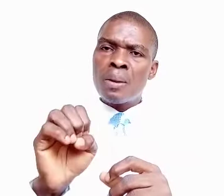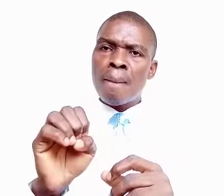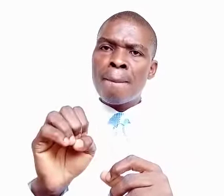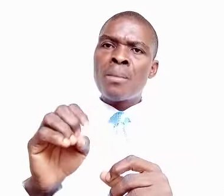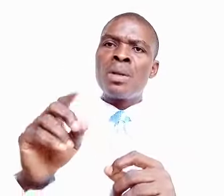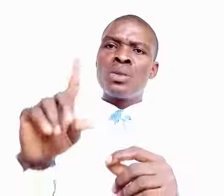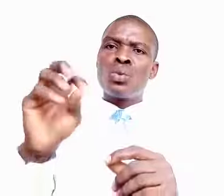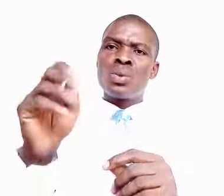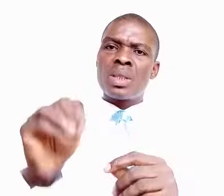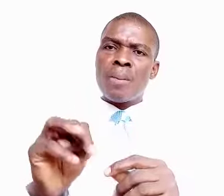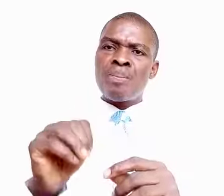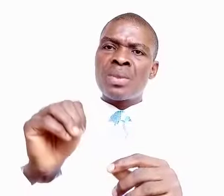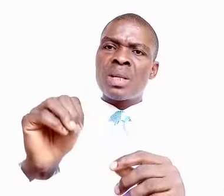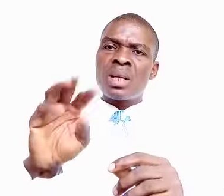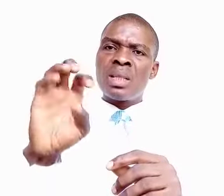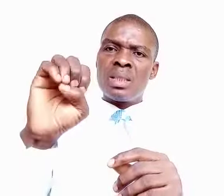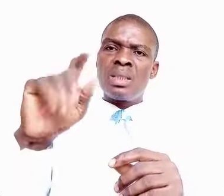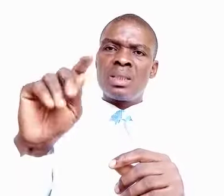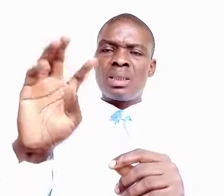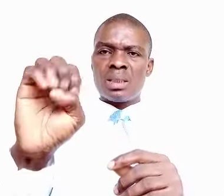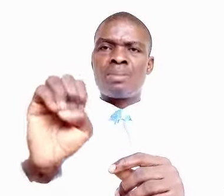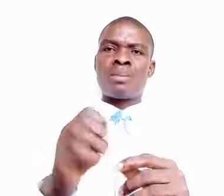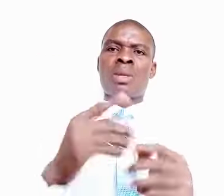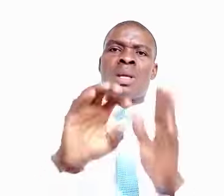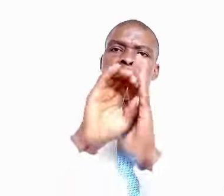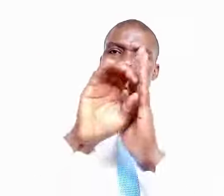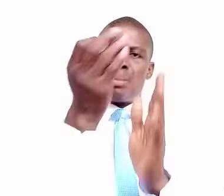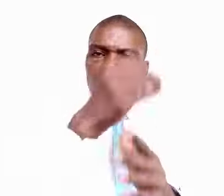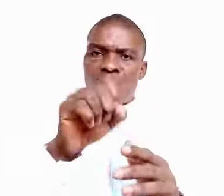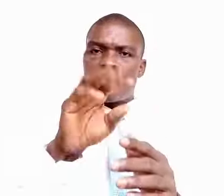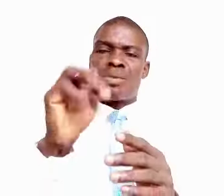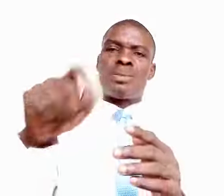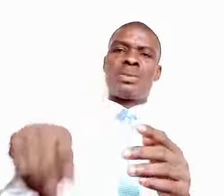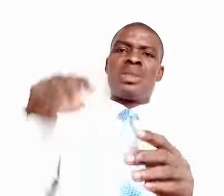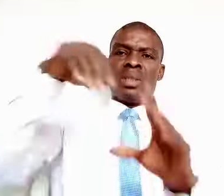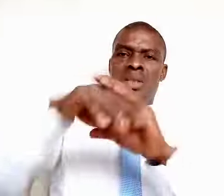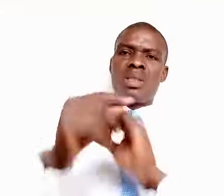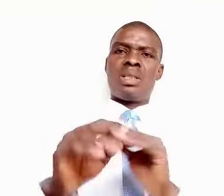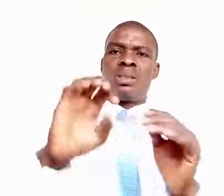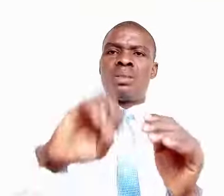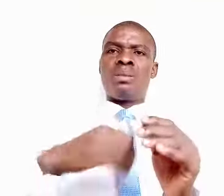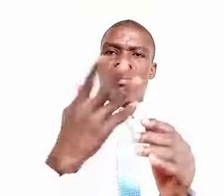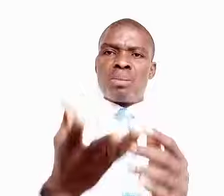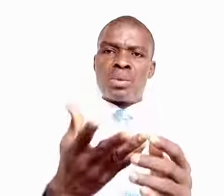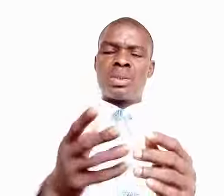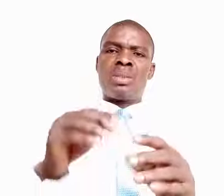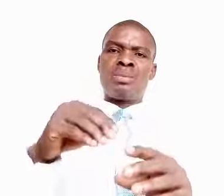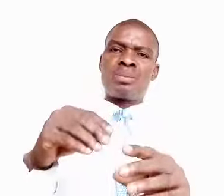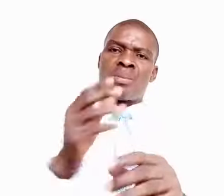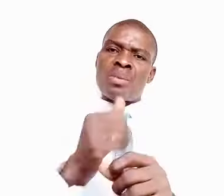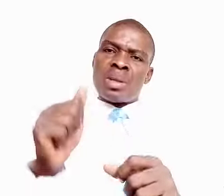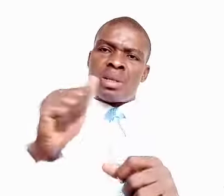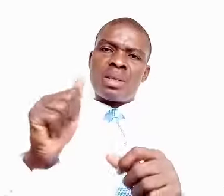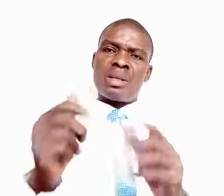Twitter, etc. are examples of onomatopoeia in poetry. Onomatopoeia reinforces meaning